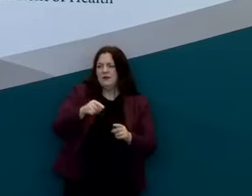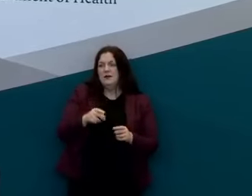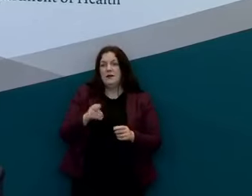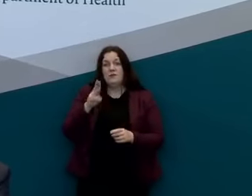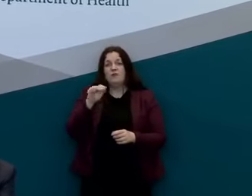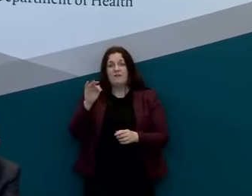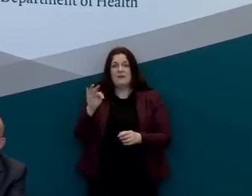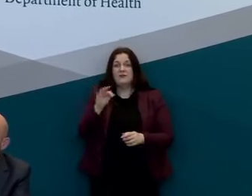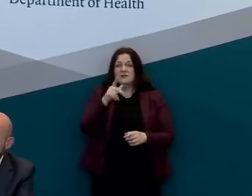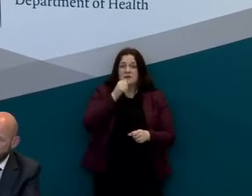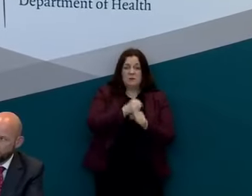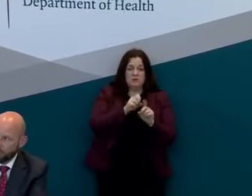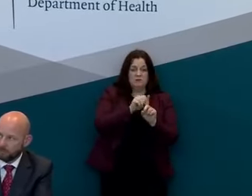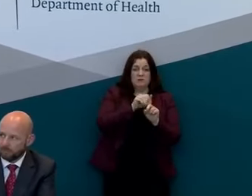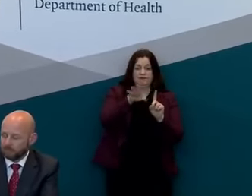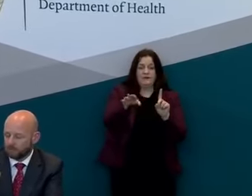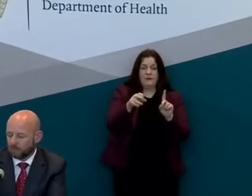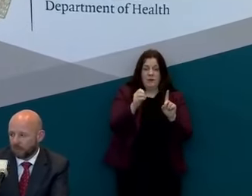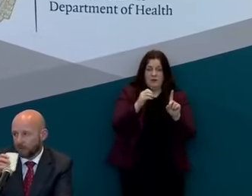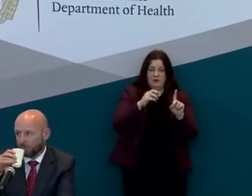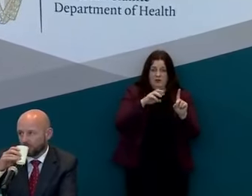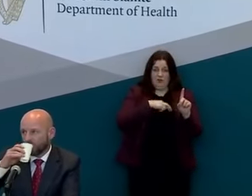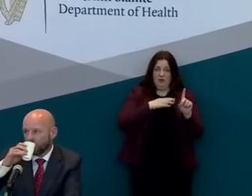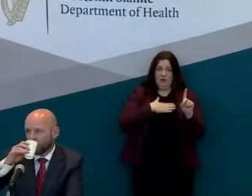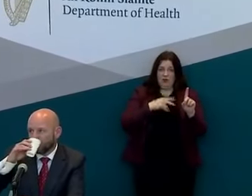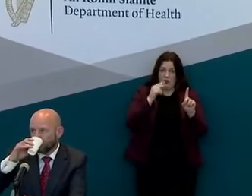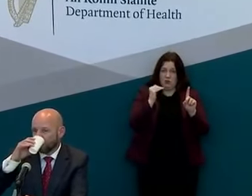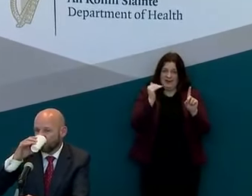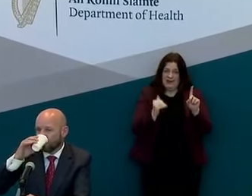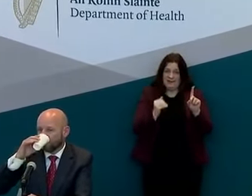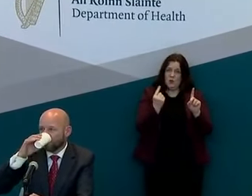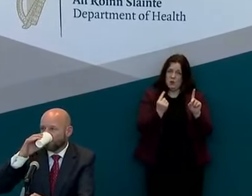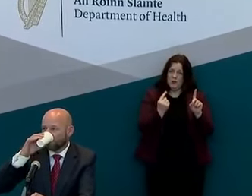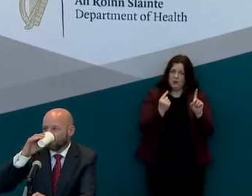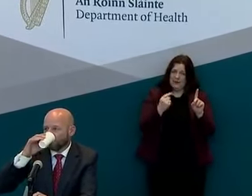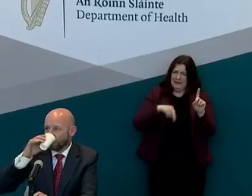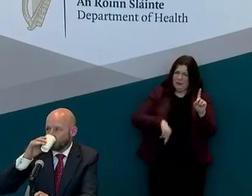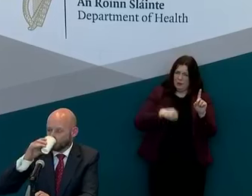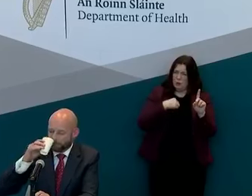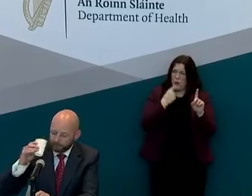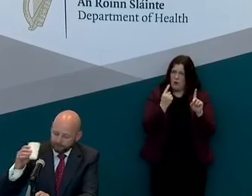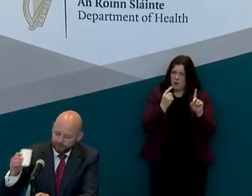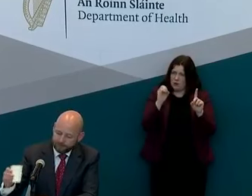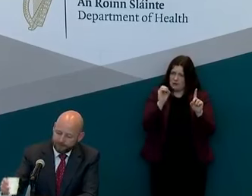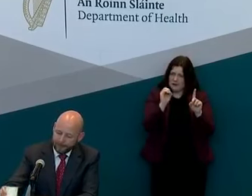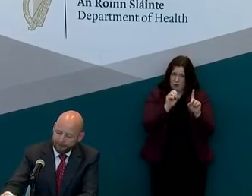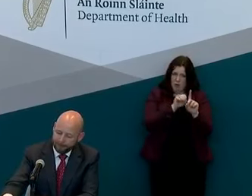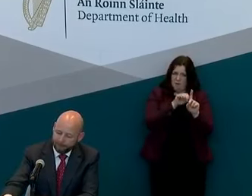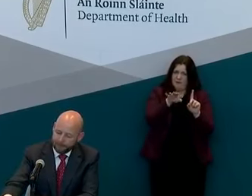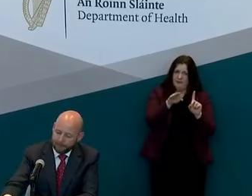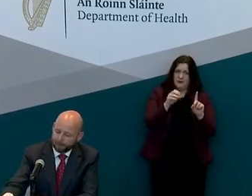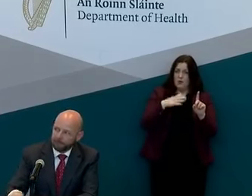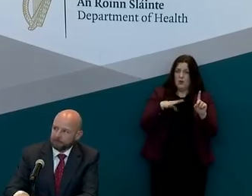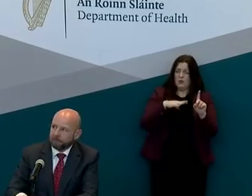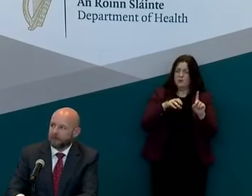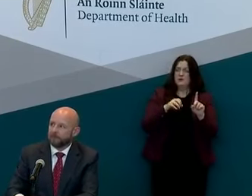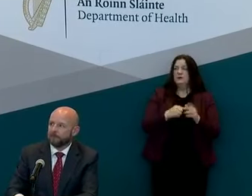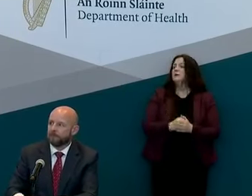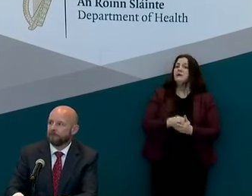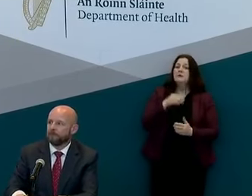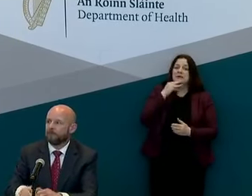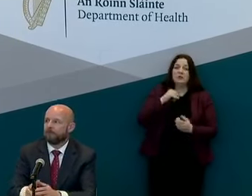or not or the reproductive value to less than one possible yeah so are we trying to completely